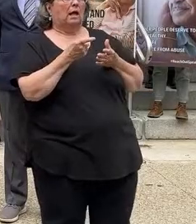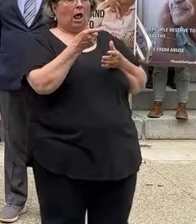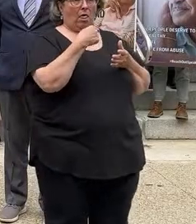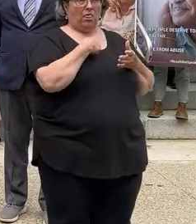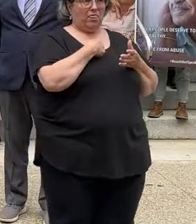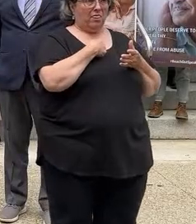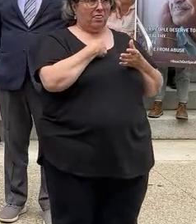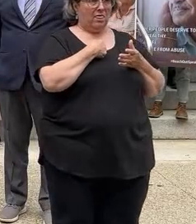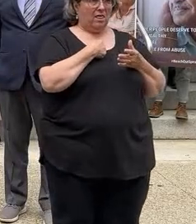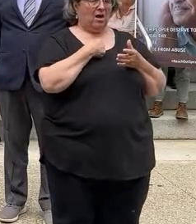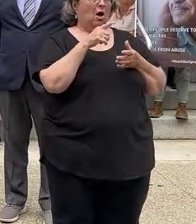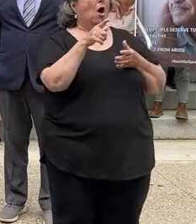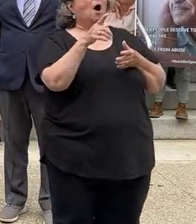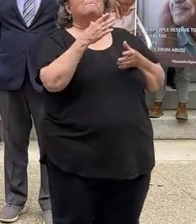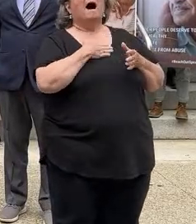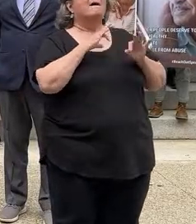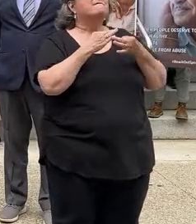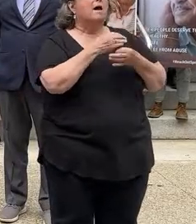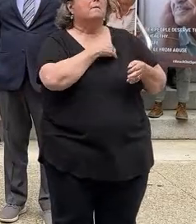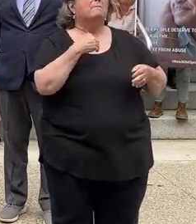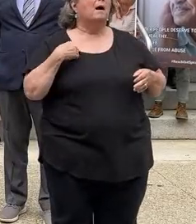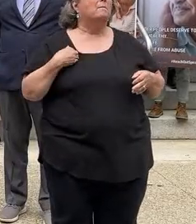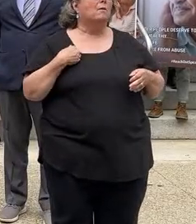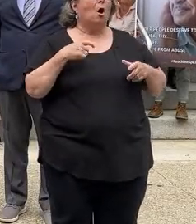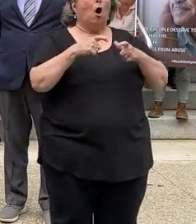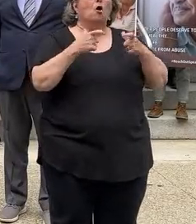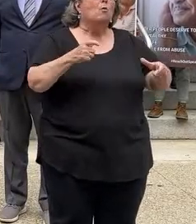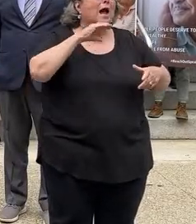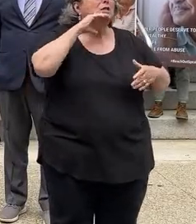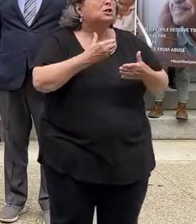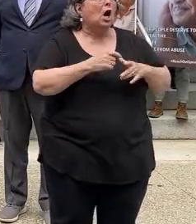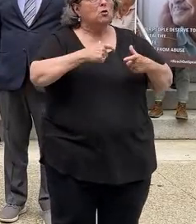have one of your loved ones, like it's the